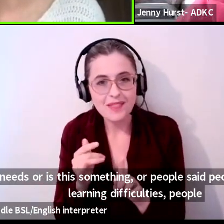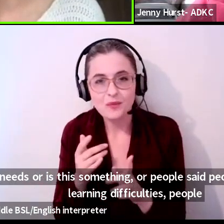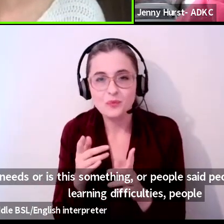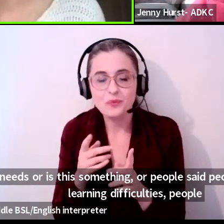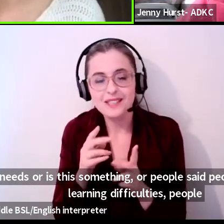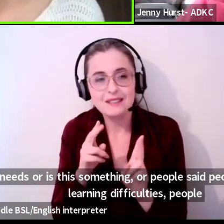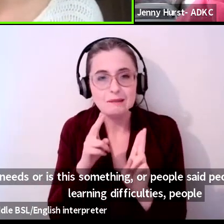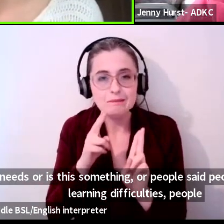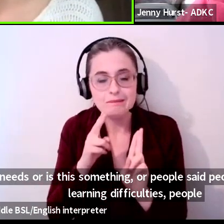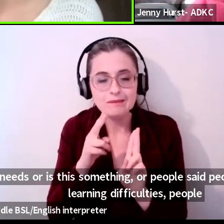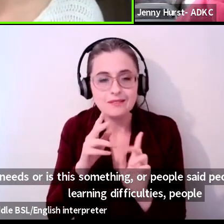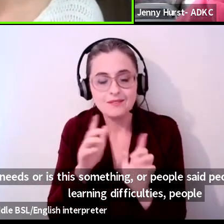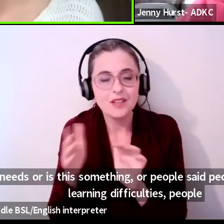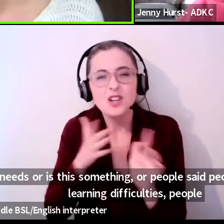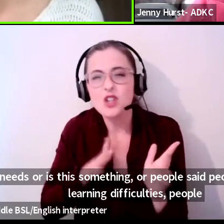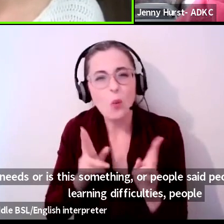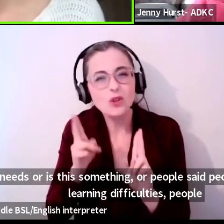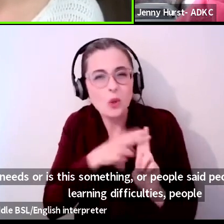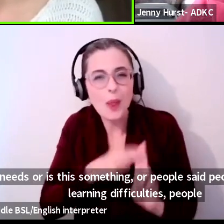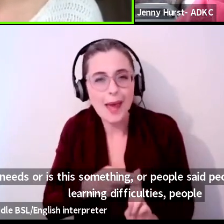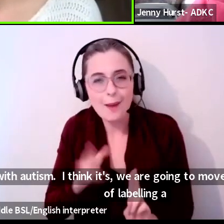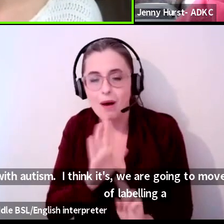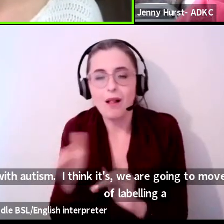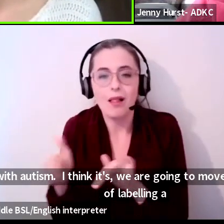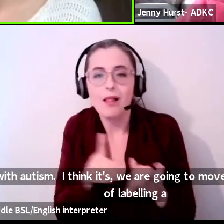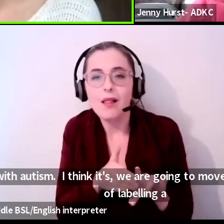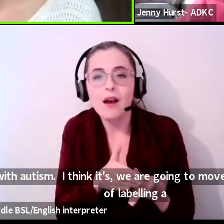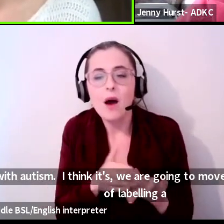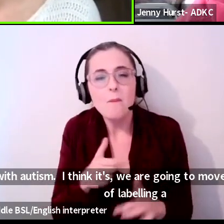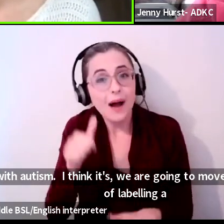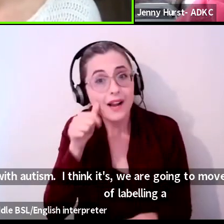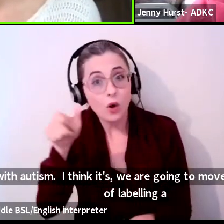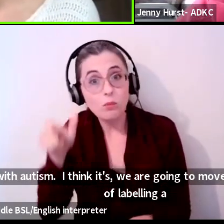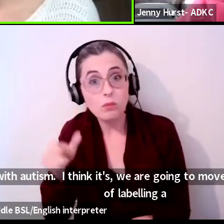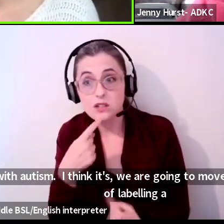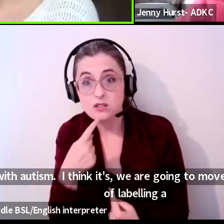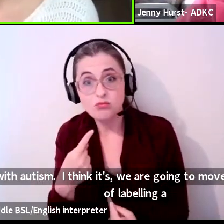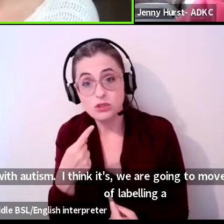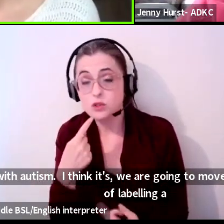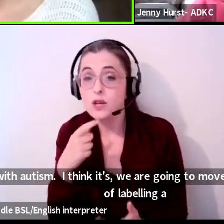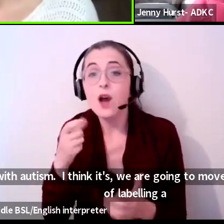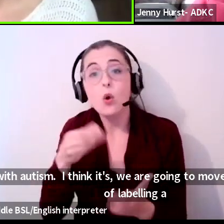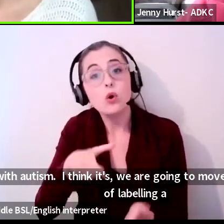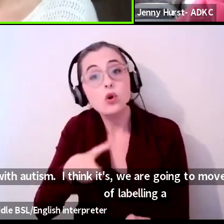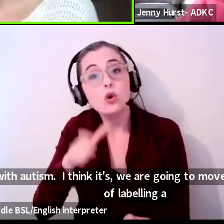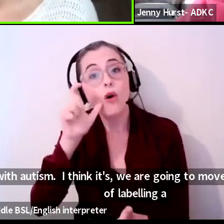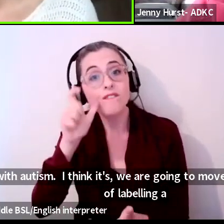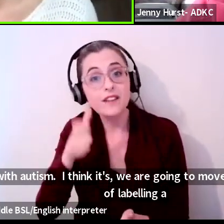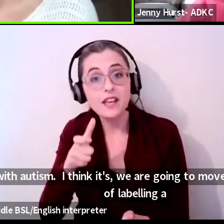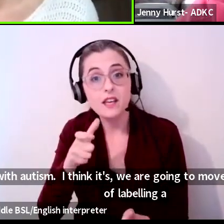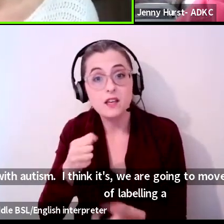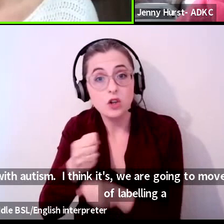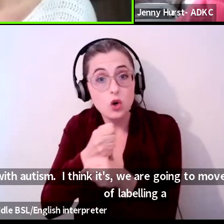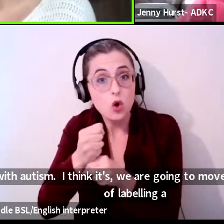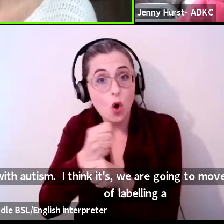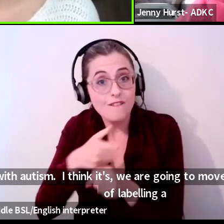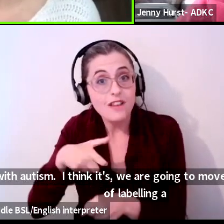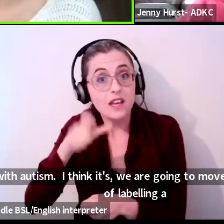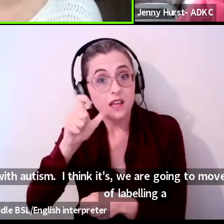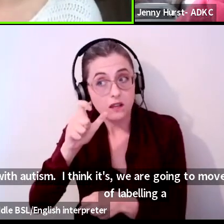a bit, but I know some people even try to argue for coffee as DRE if coffee can be linked to